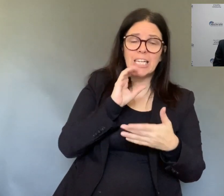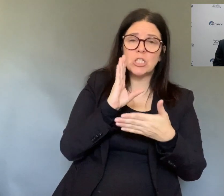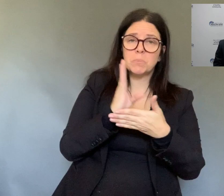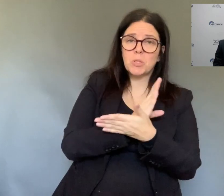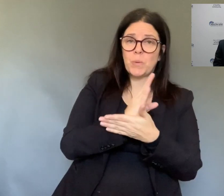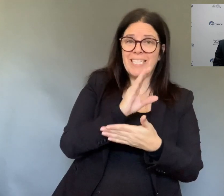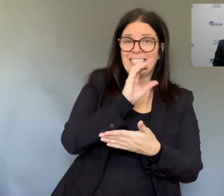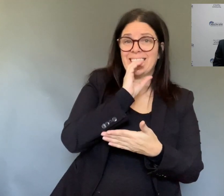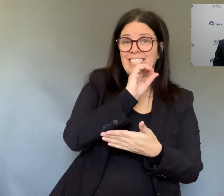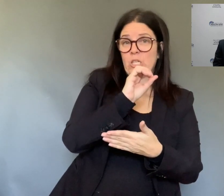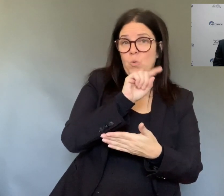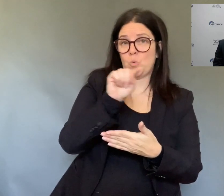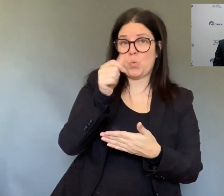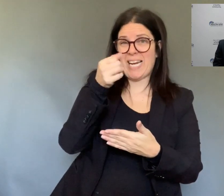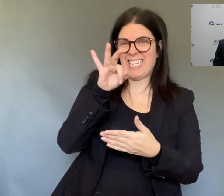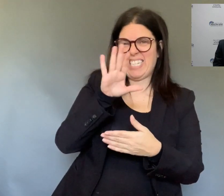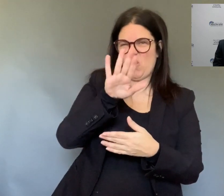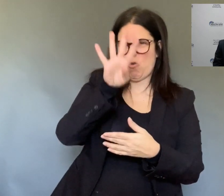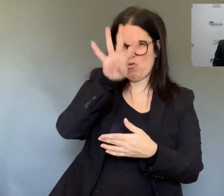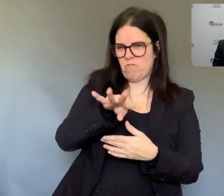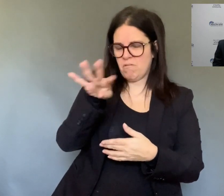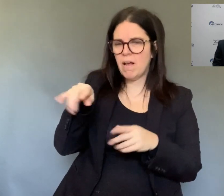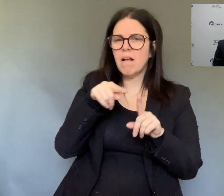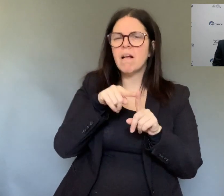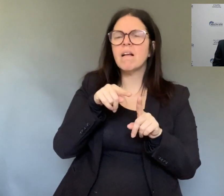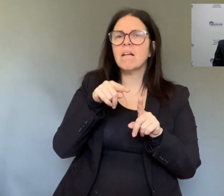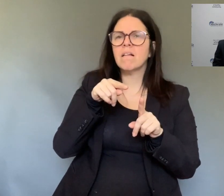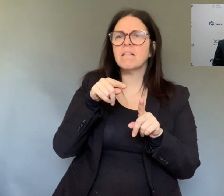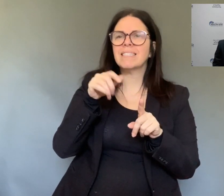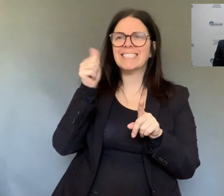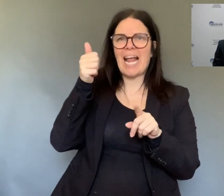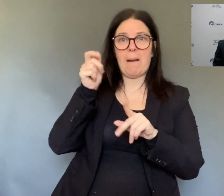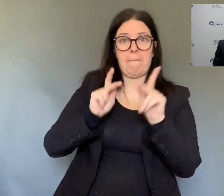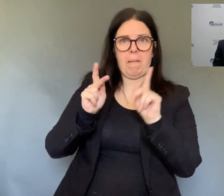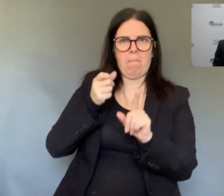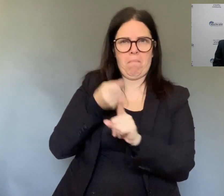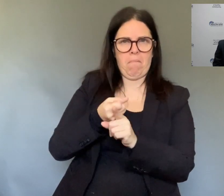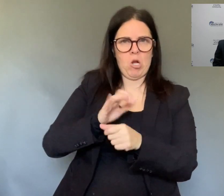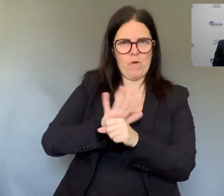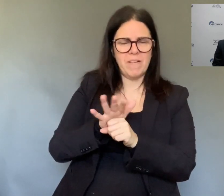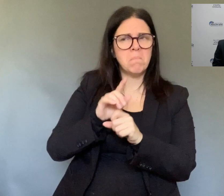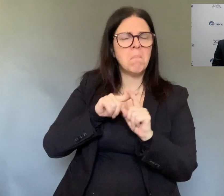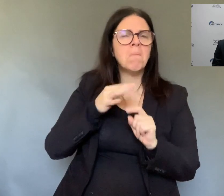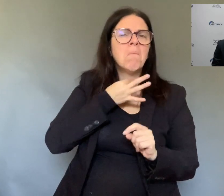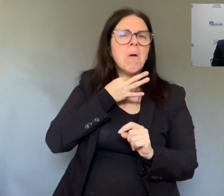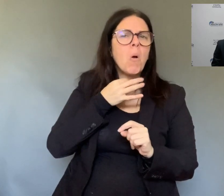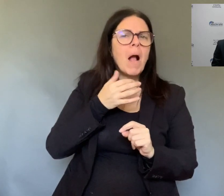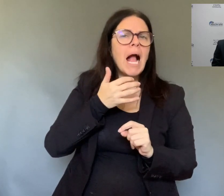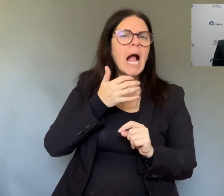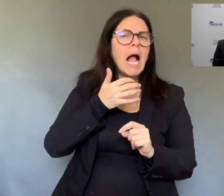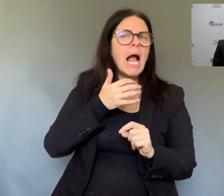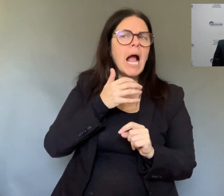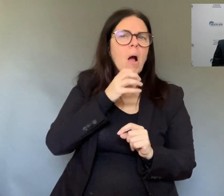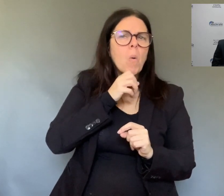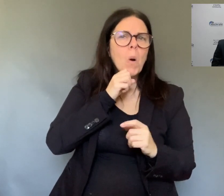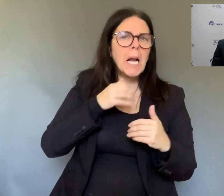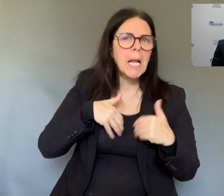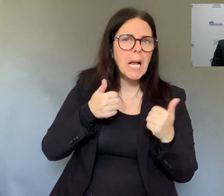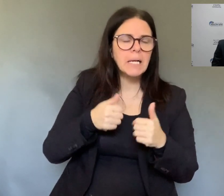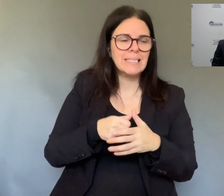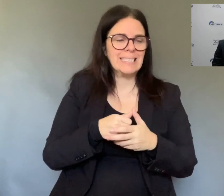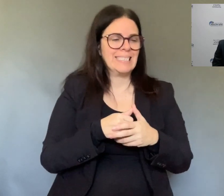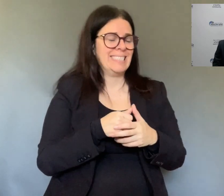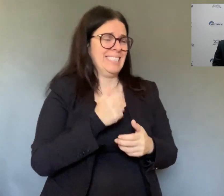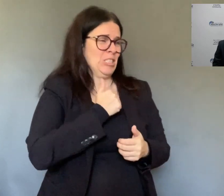case? Do we know? I don't have that number right in front of me. I apologize. We can share that at our Friday